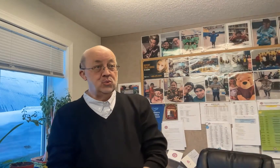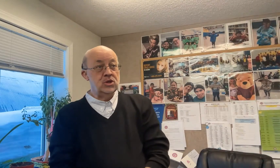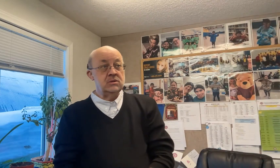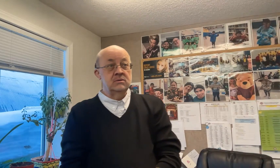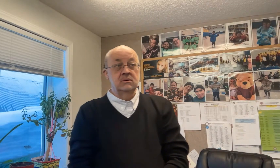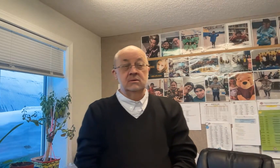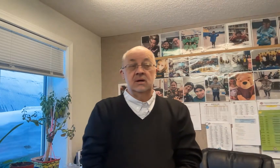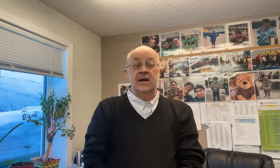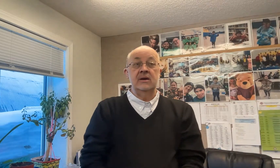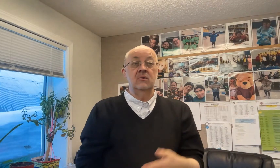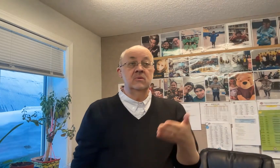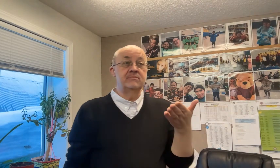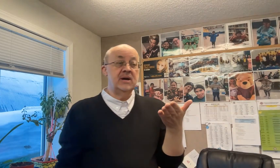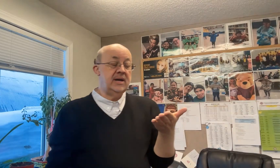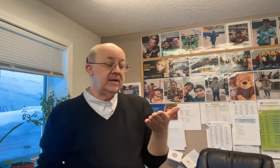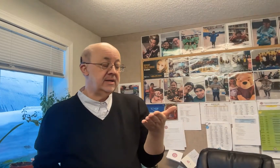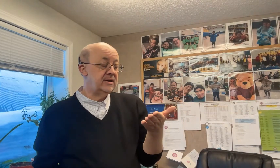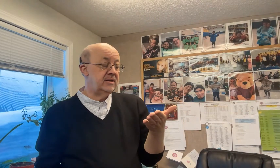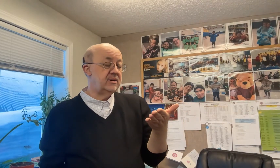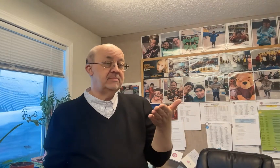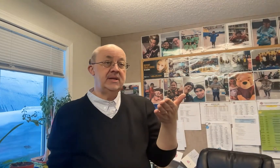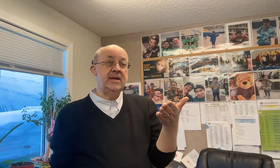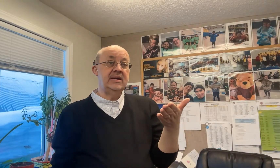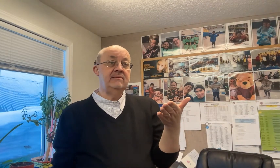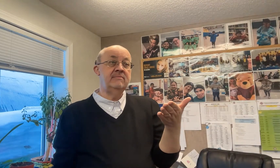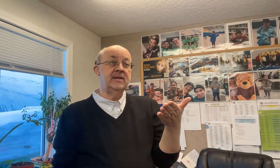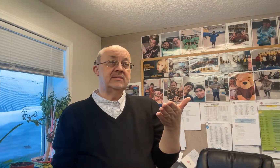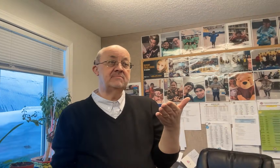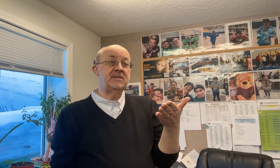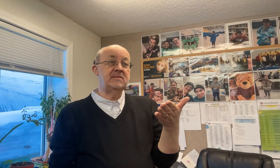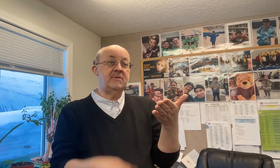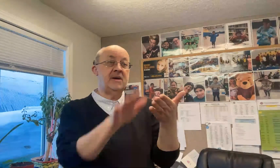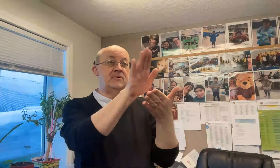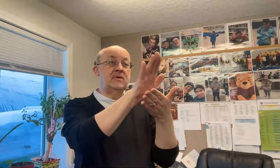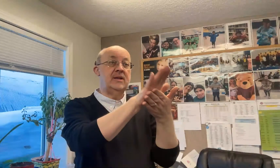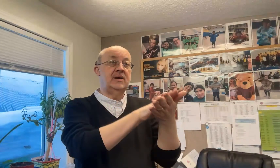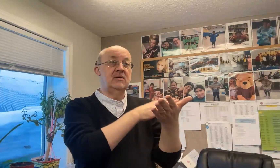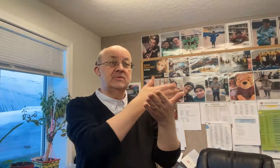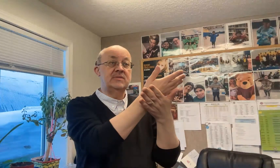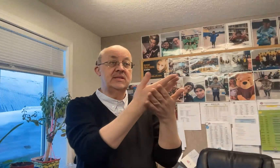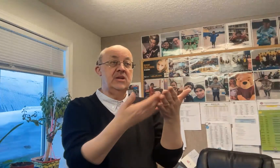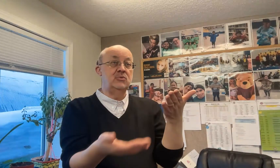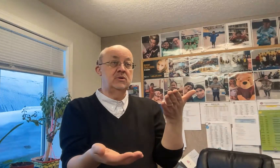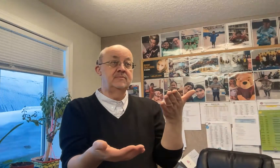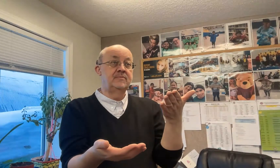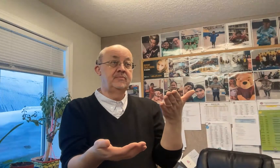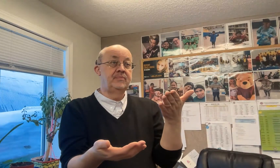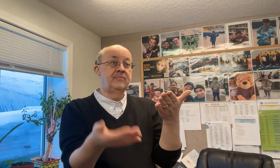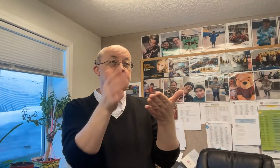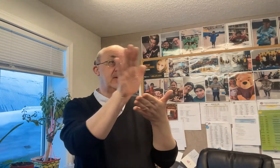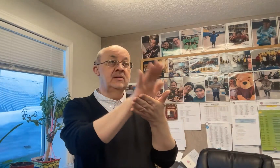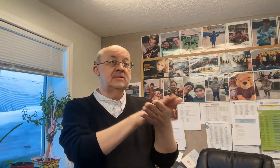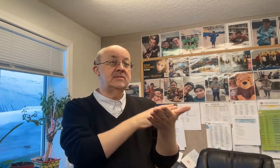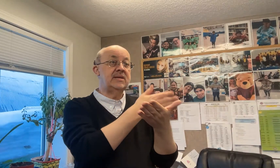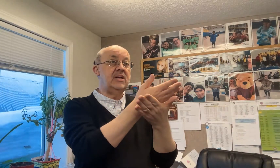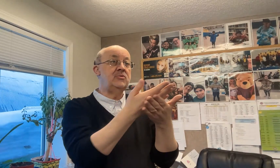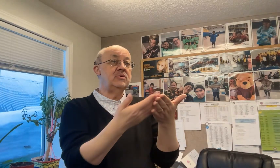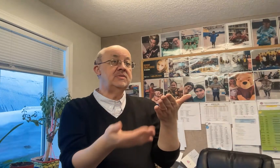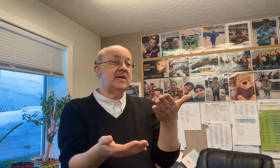Schedule. I hold my non-dominant hand like it's a piece of paper and I go schedule. The schedule